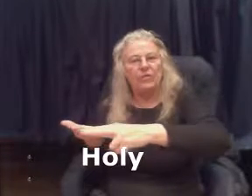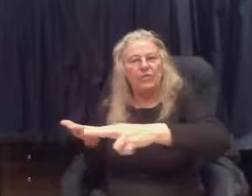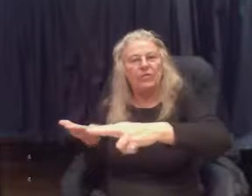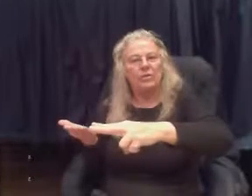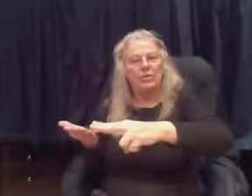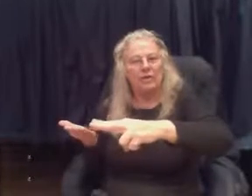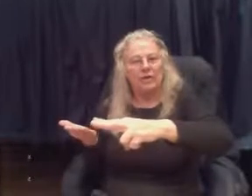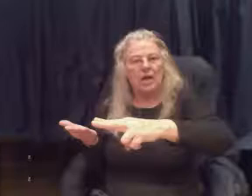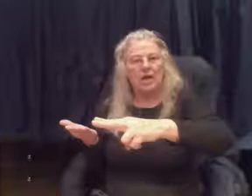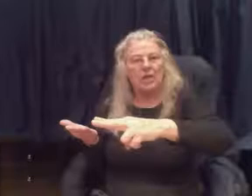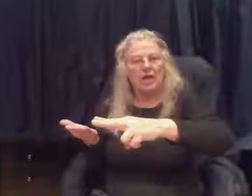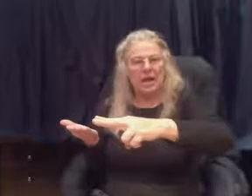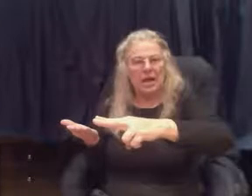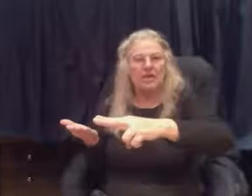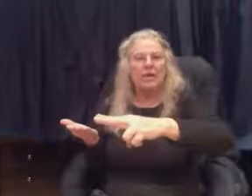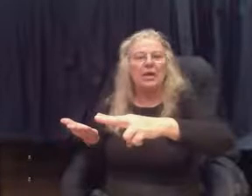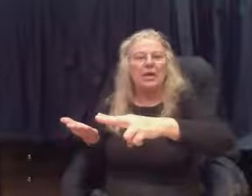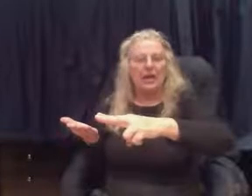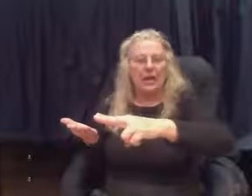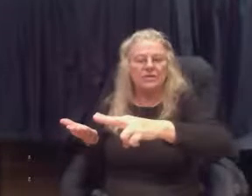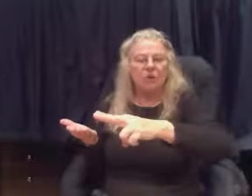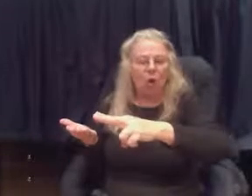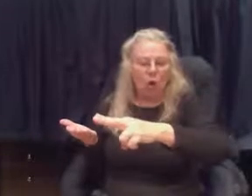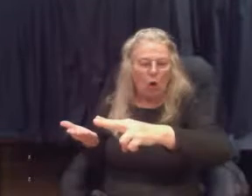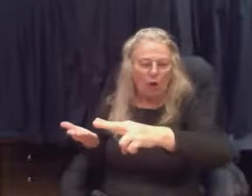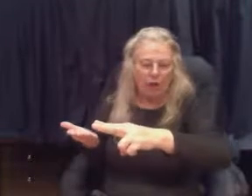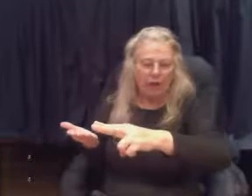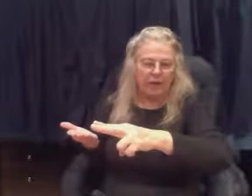your non-dominant hand is holy,